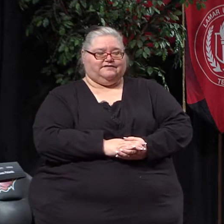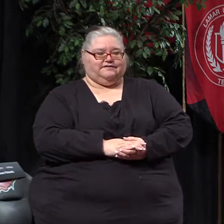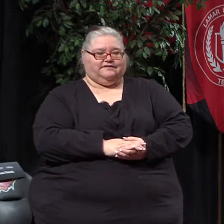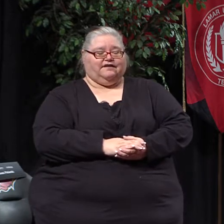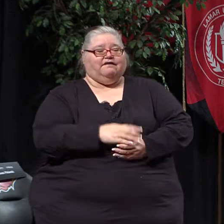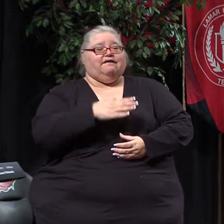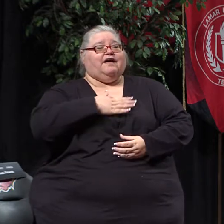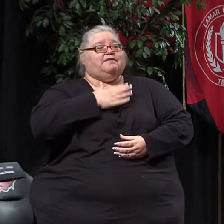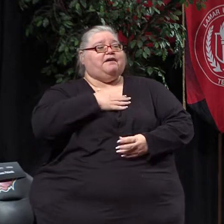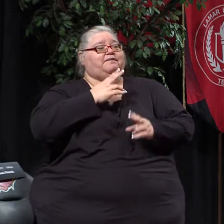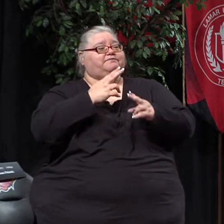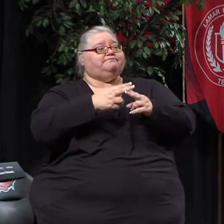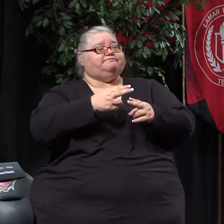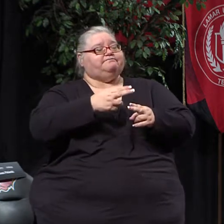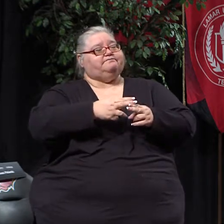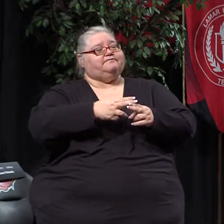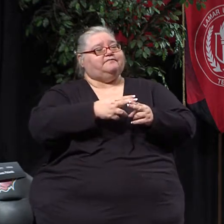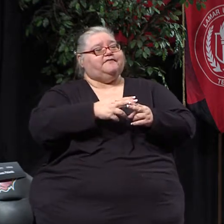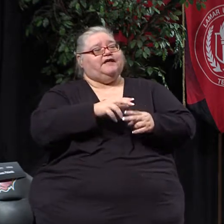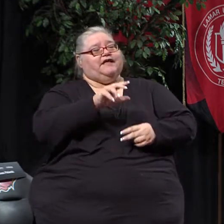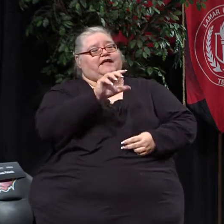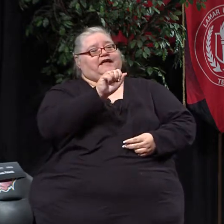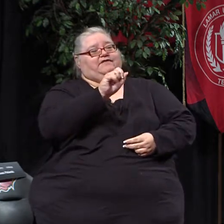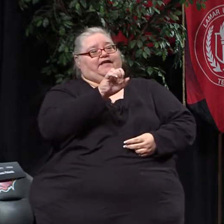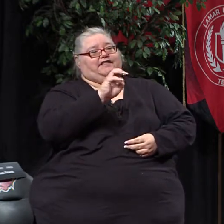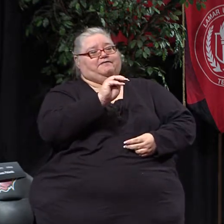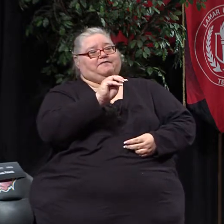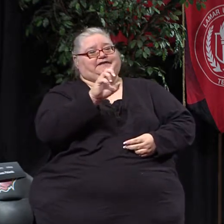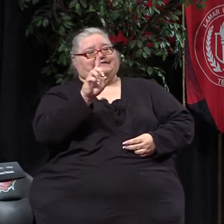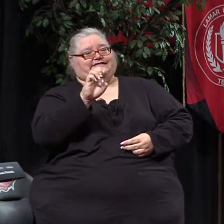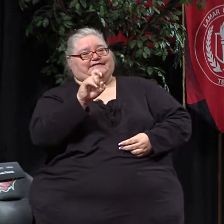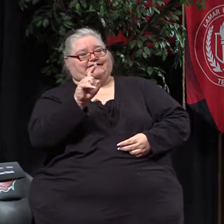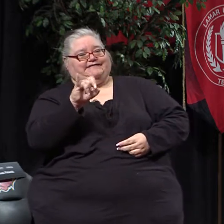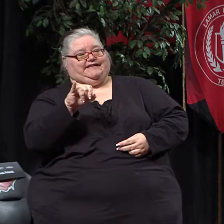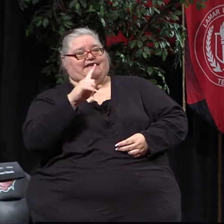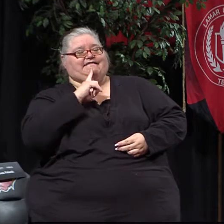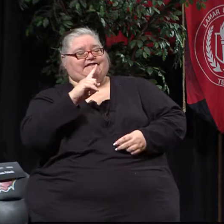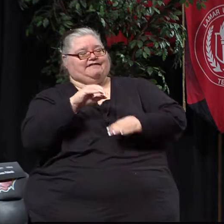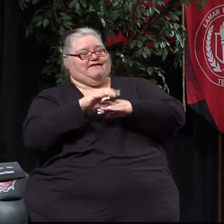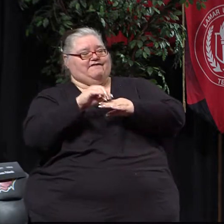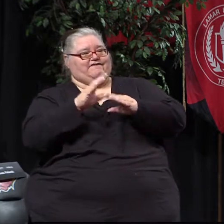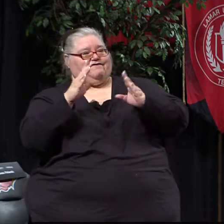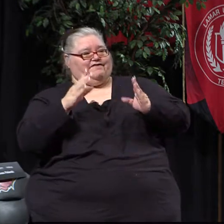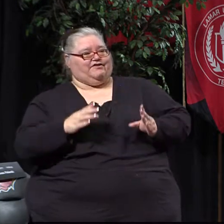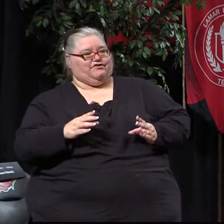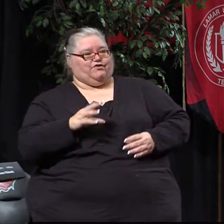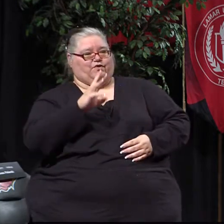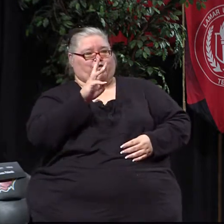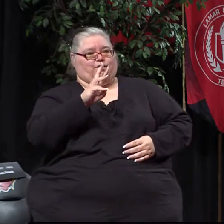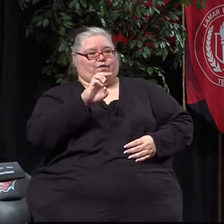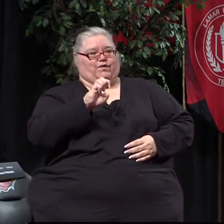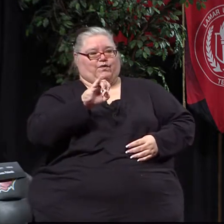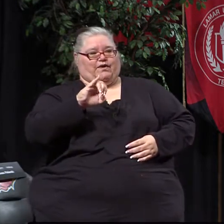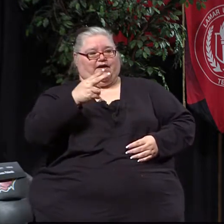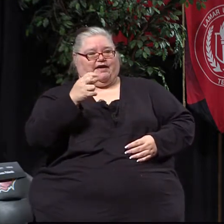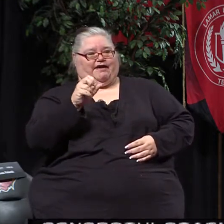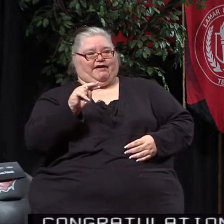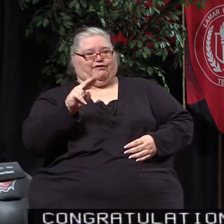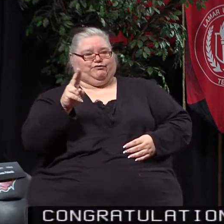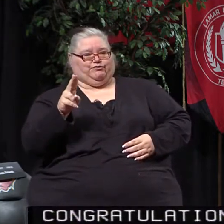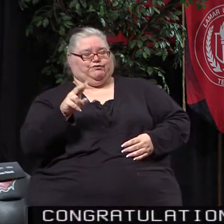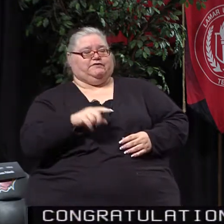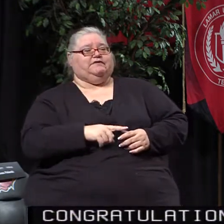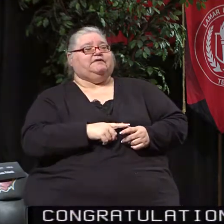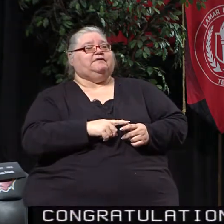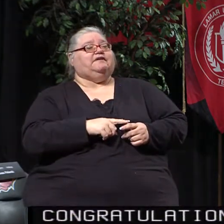I'm pleased to present the name of Alam Demissi and his doctoral advisor, Dr. Weihang Zhu. Mr.